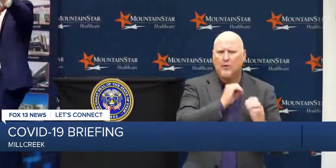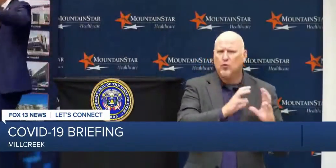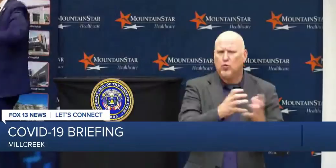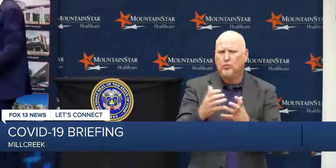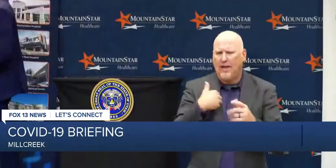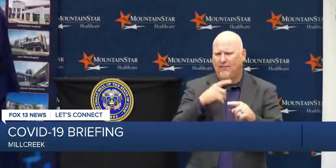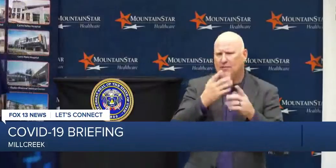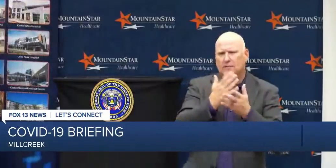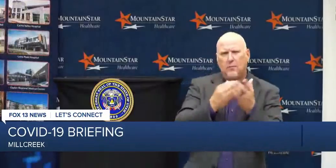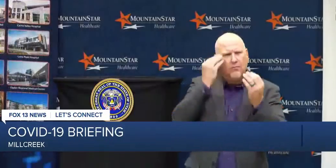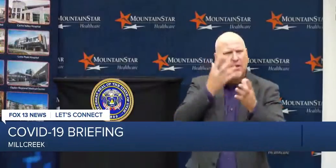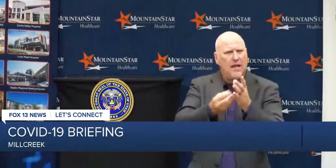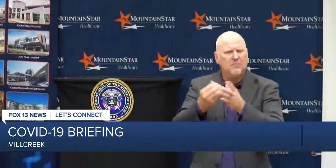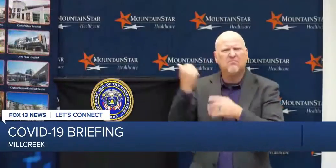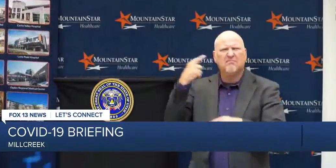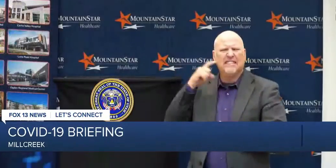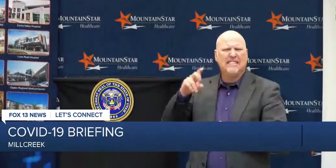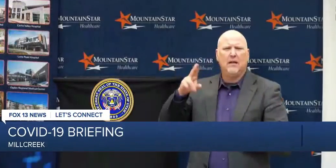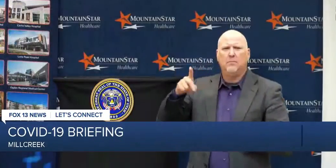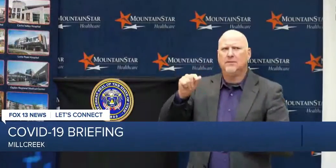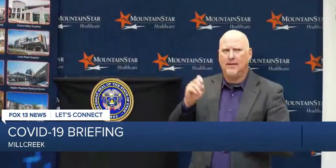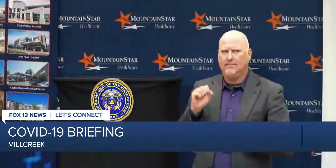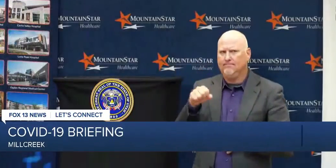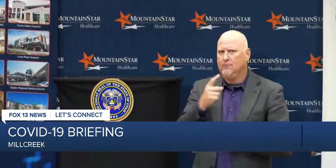question? Okay, yeah.